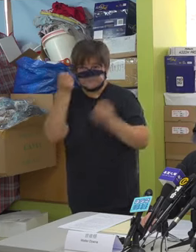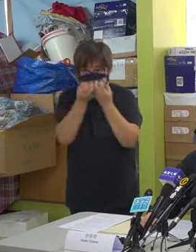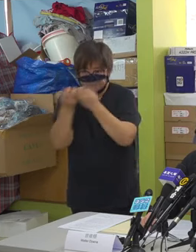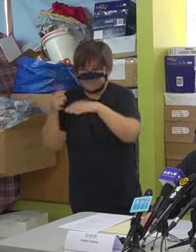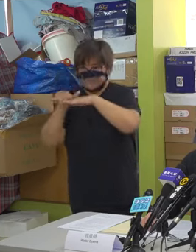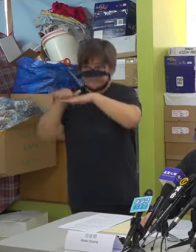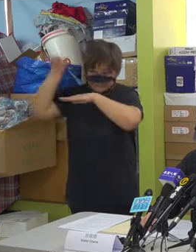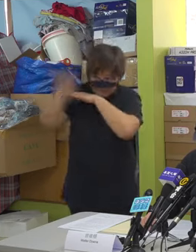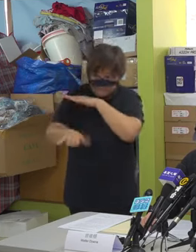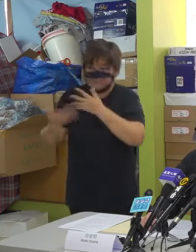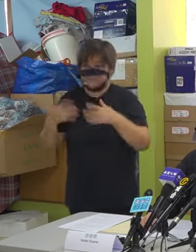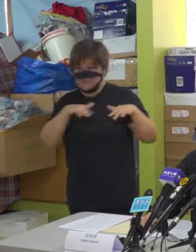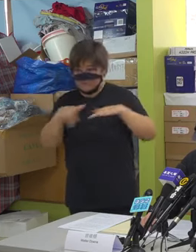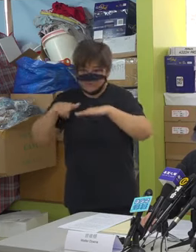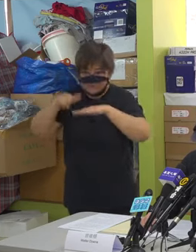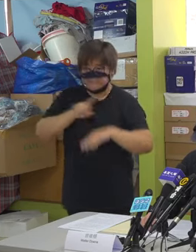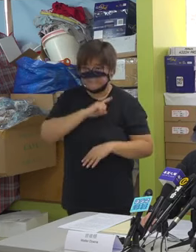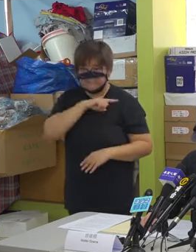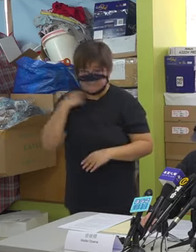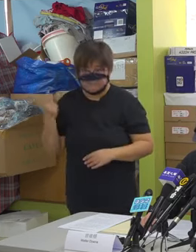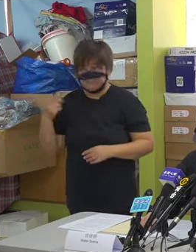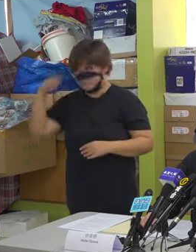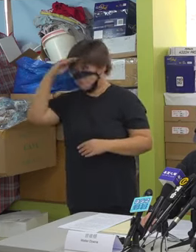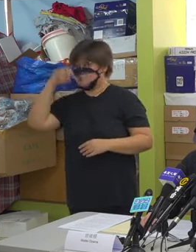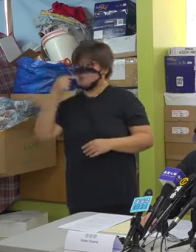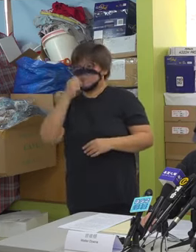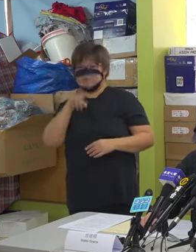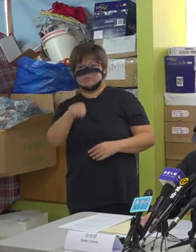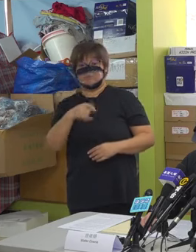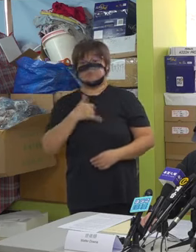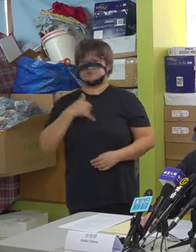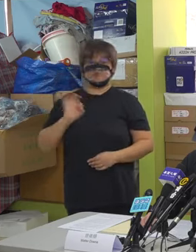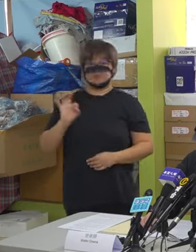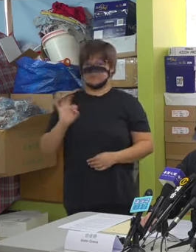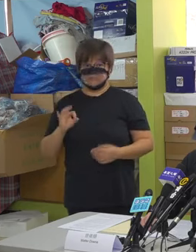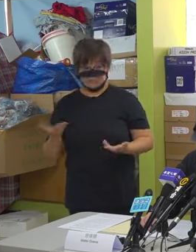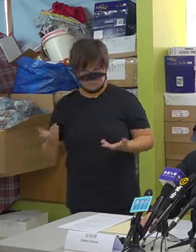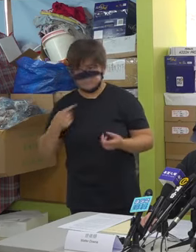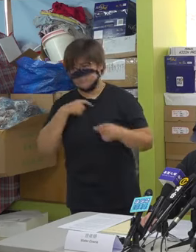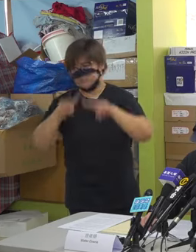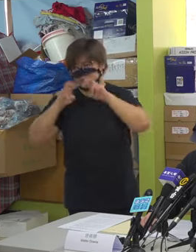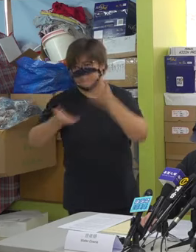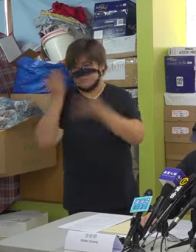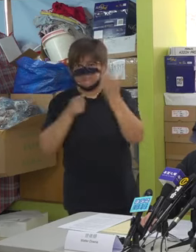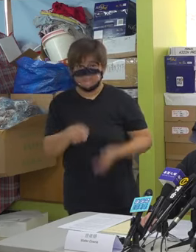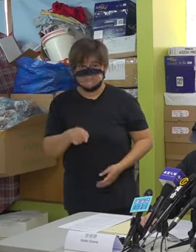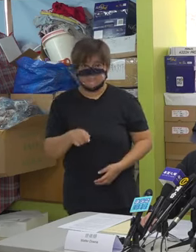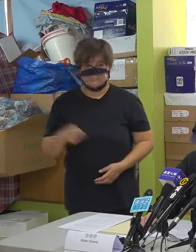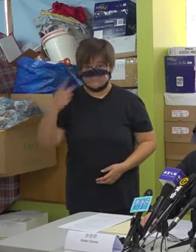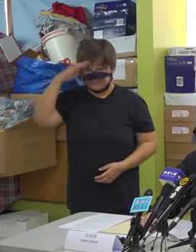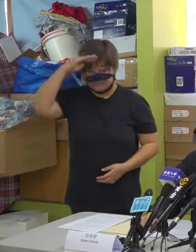crime. The excessive use of tear gas has caused a public health problem for the entire city, and now they have decided to